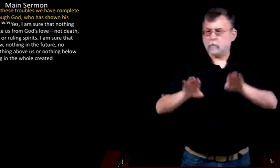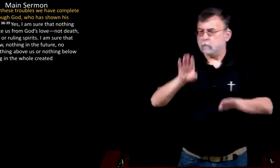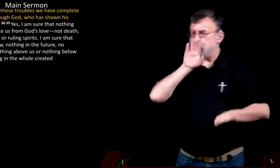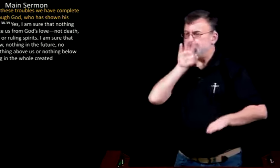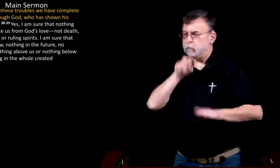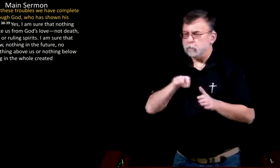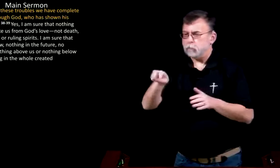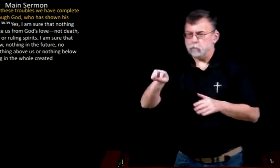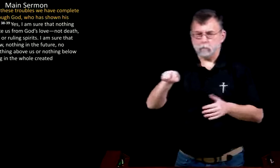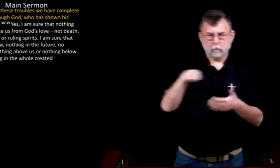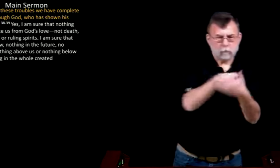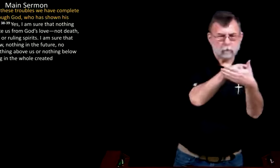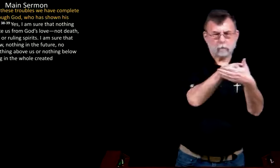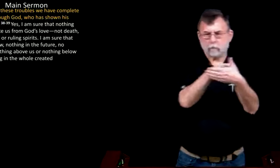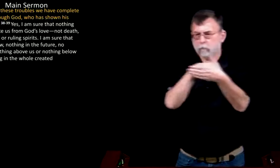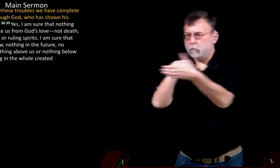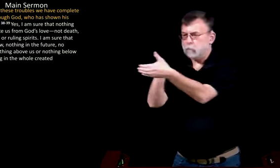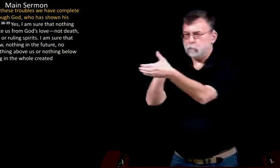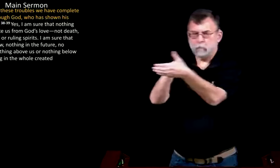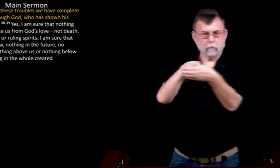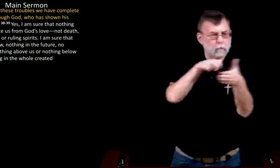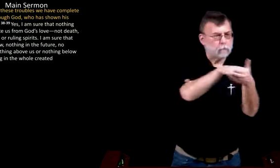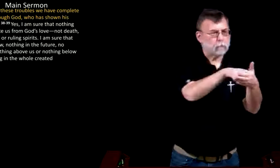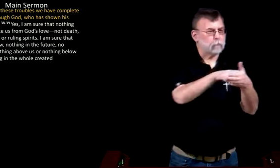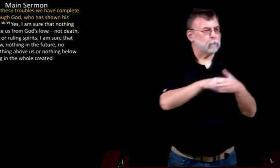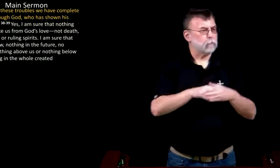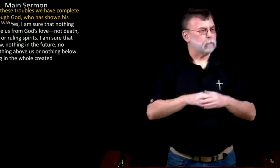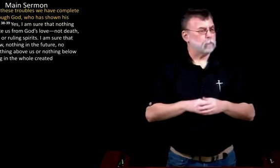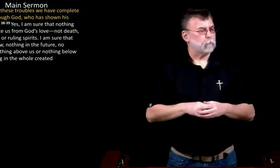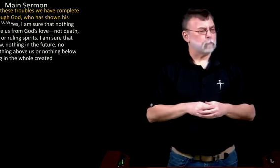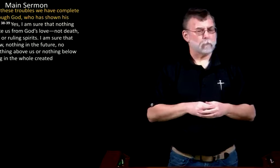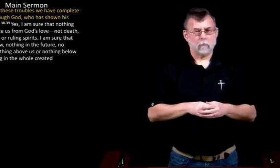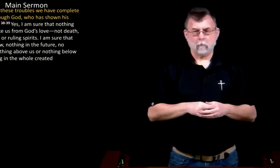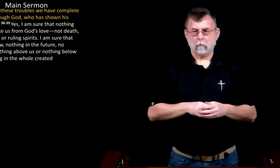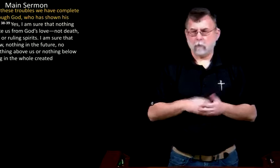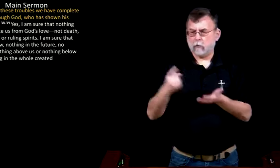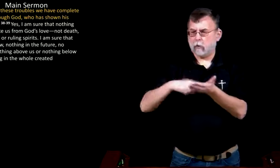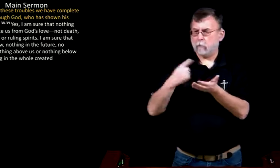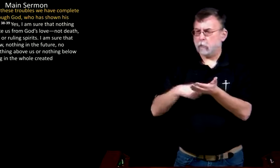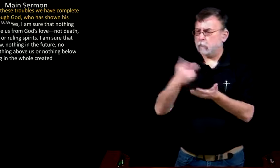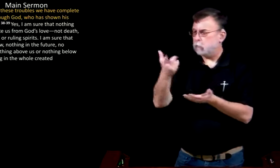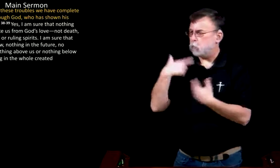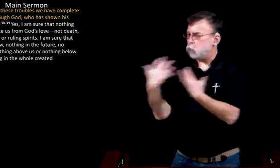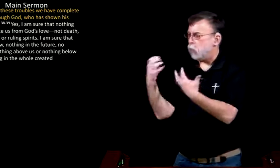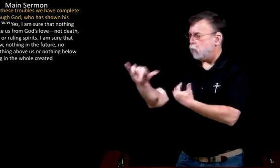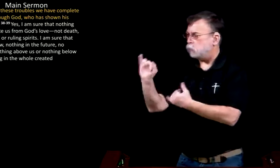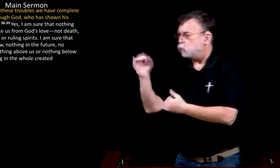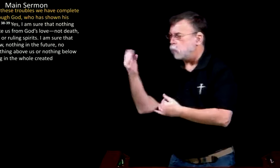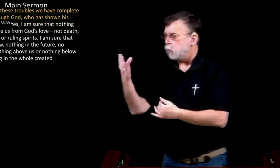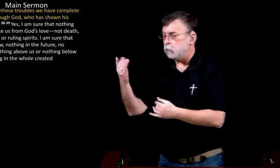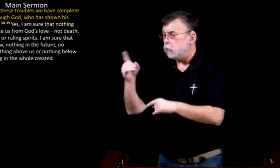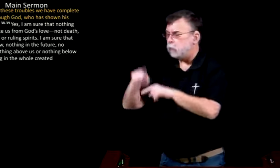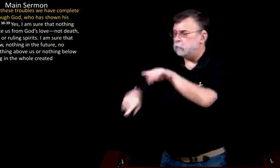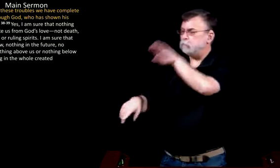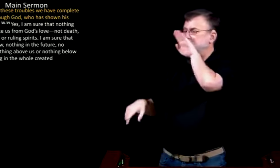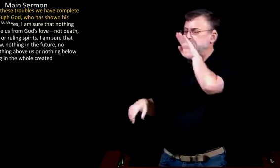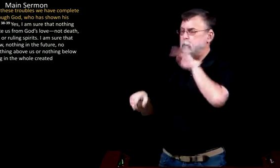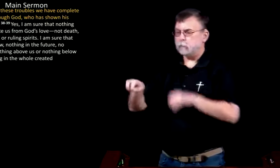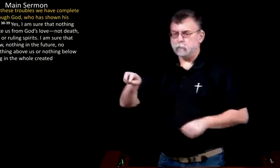meet frustrations or oppression, or where we hit a wall, we don't really know where to go. Maybe we want that